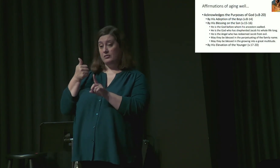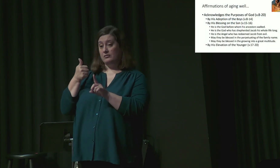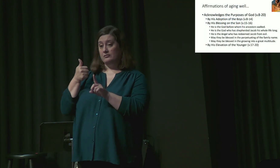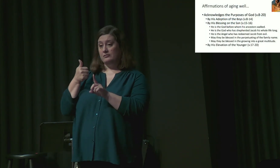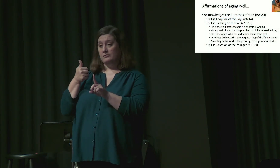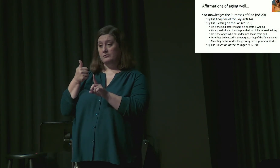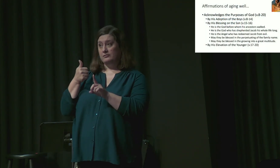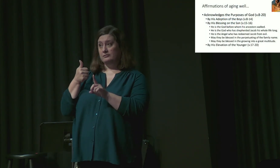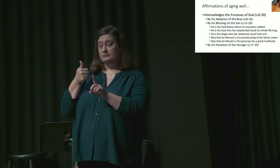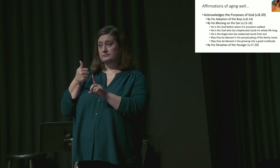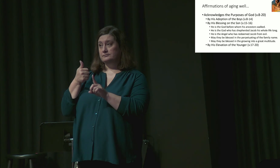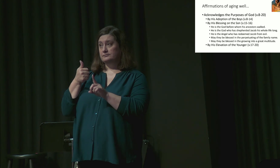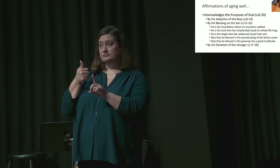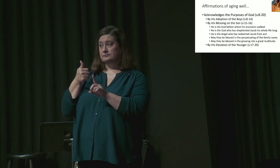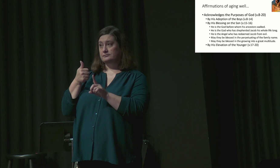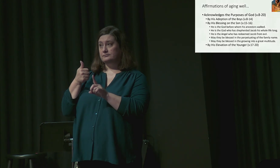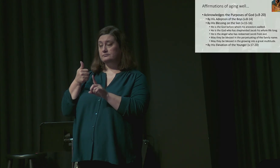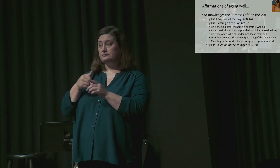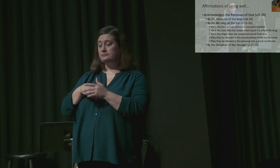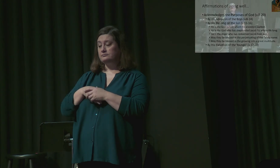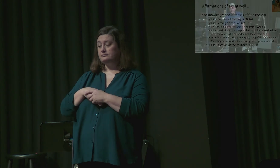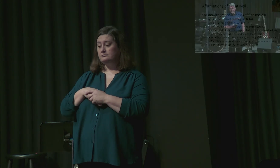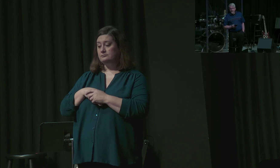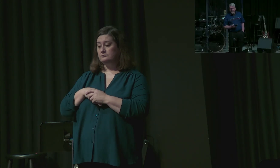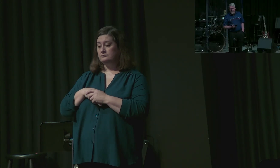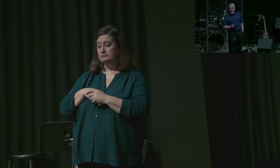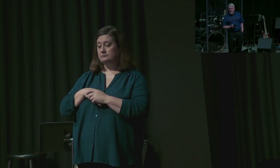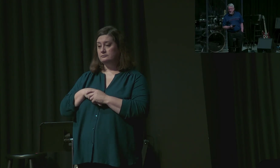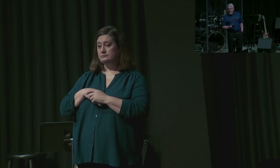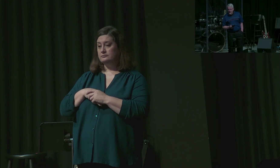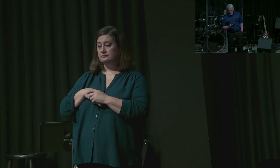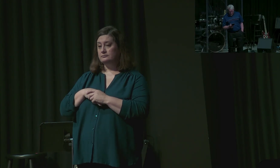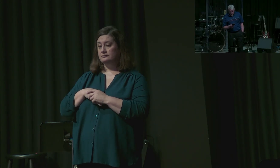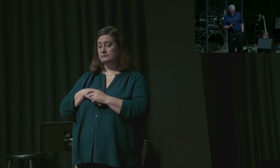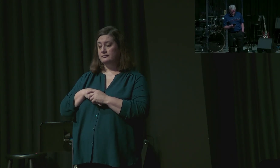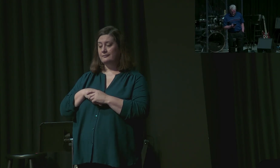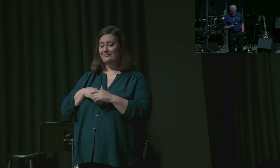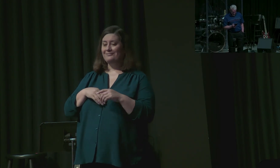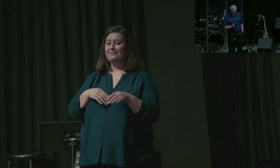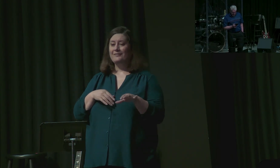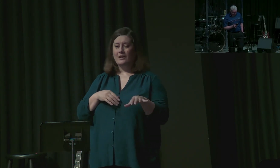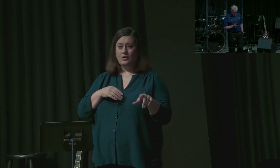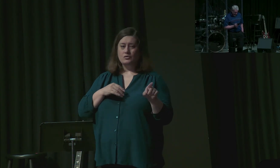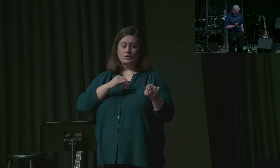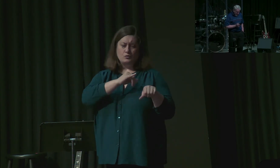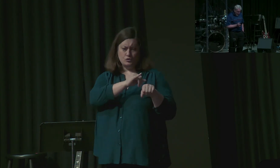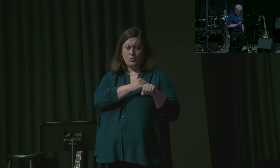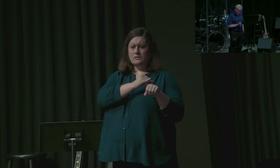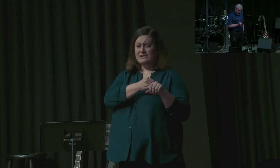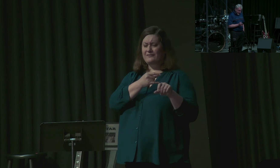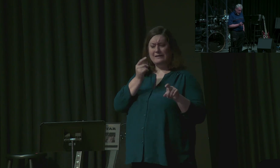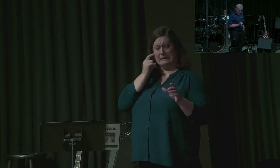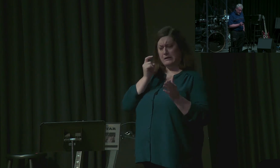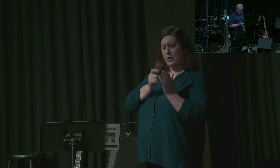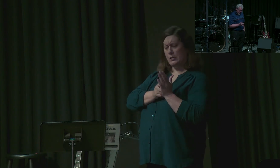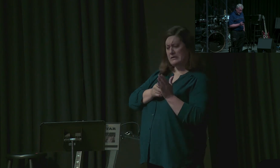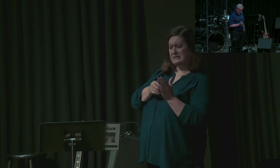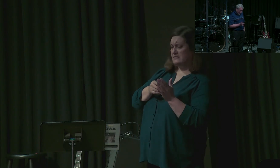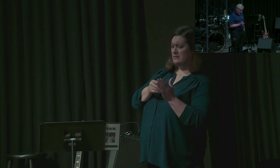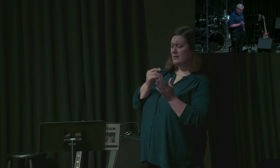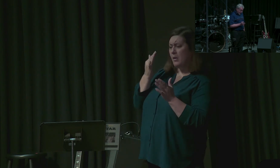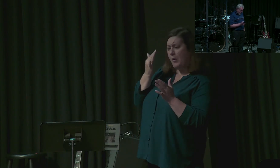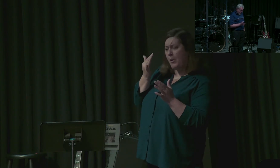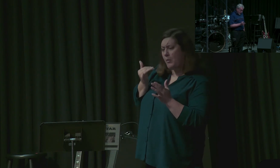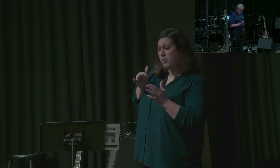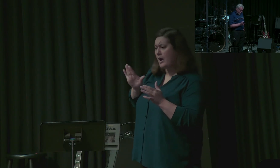Now, Joseph notices the placing of the hands. Verse 17, when Joseph saw that his father's